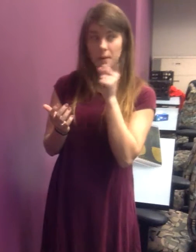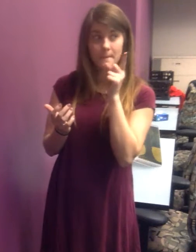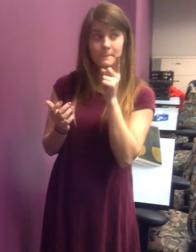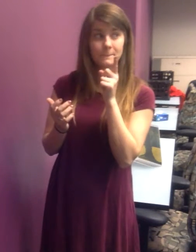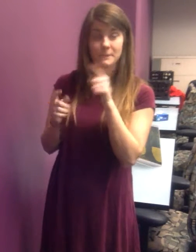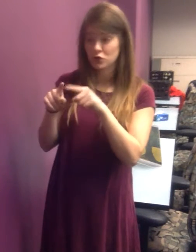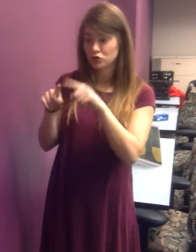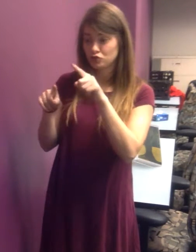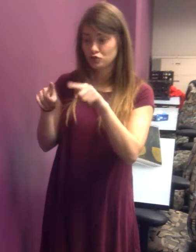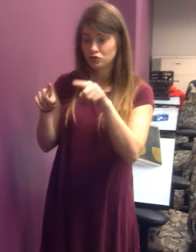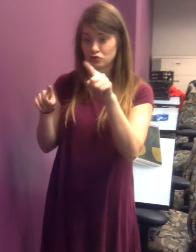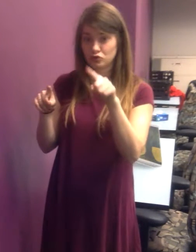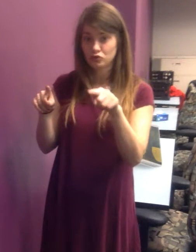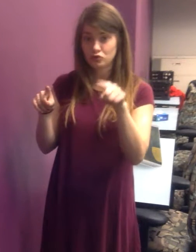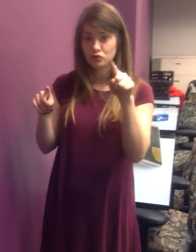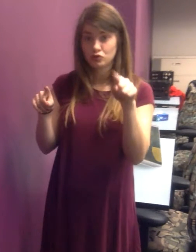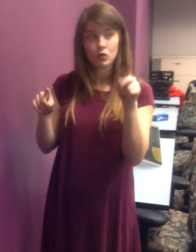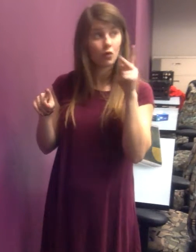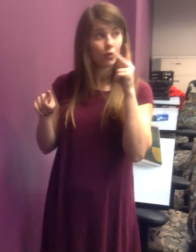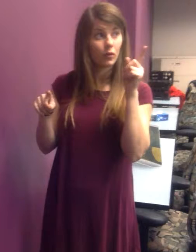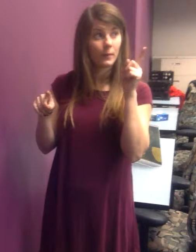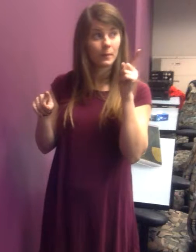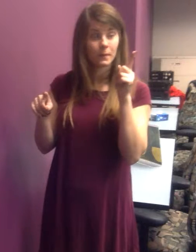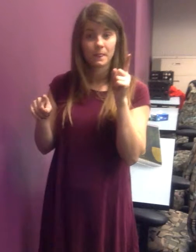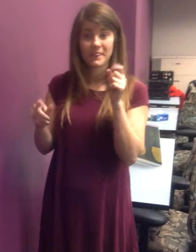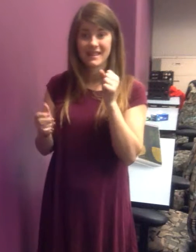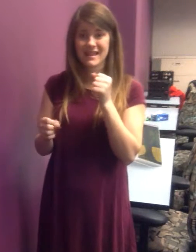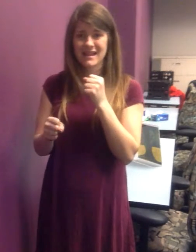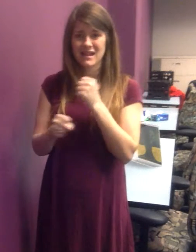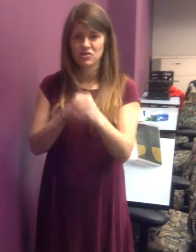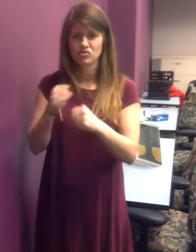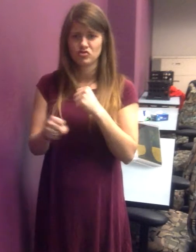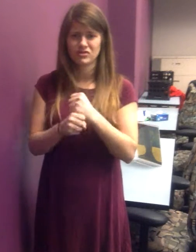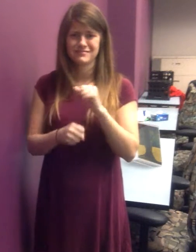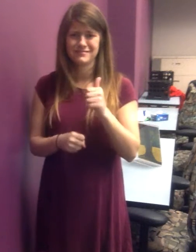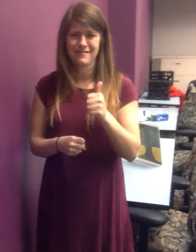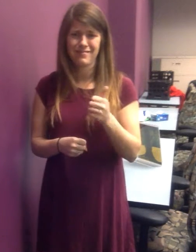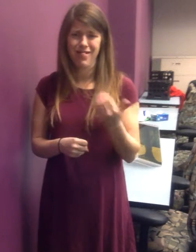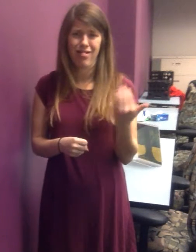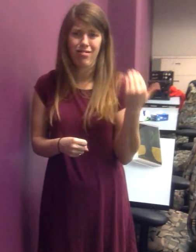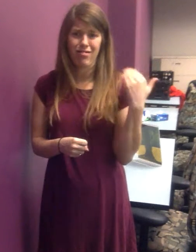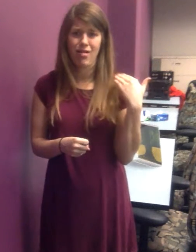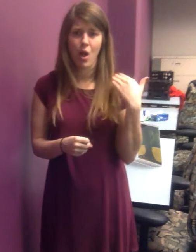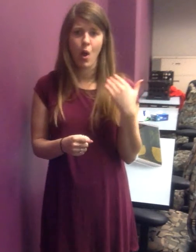hasn't been a warming. We don't know why that is, but one doesn't see any warming in